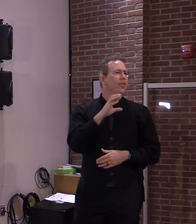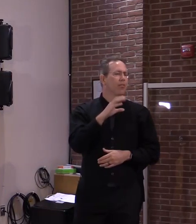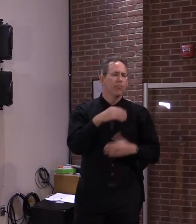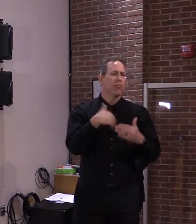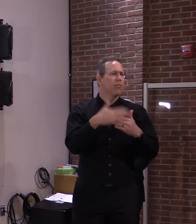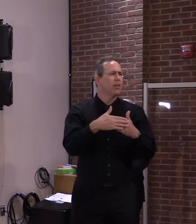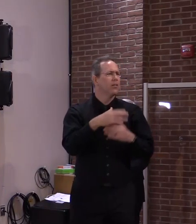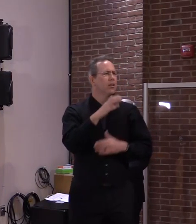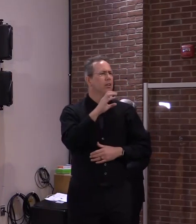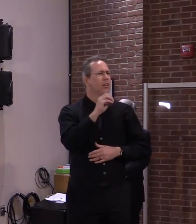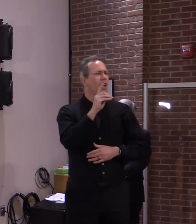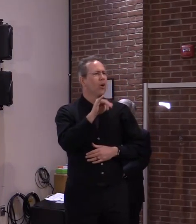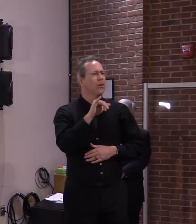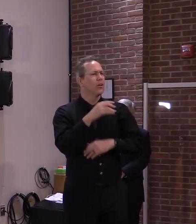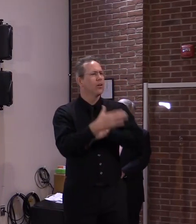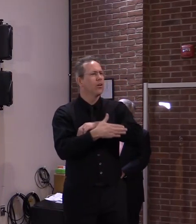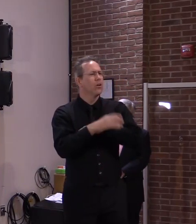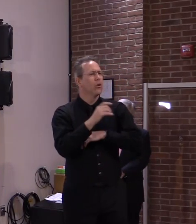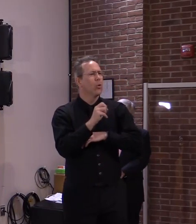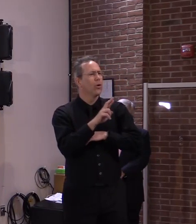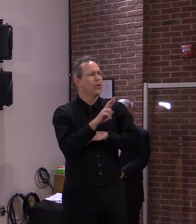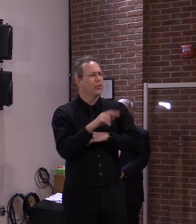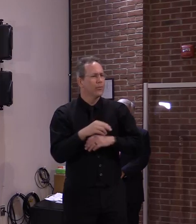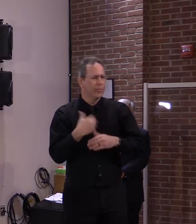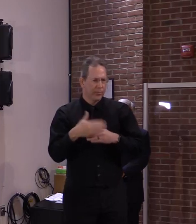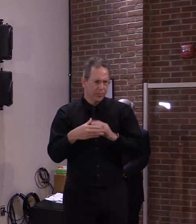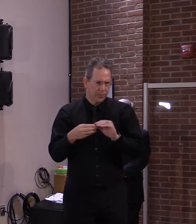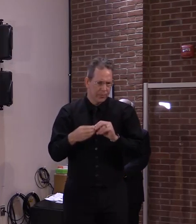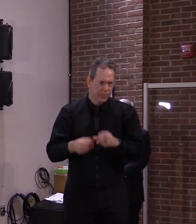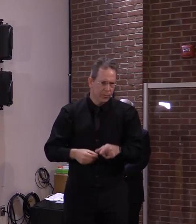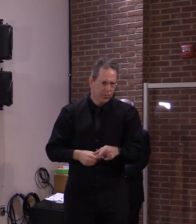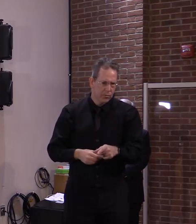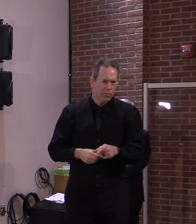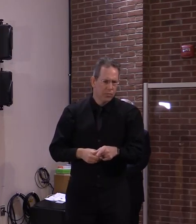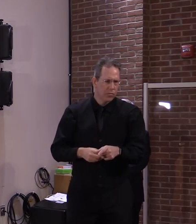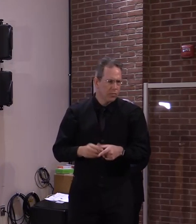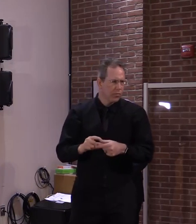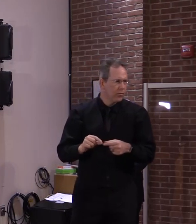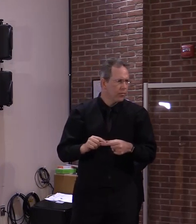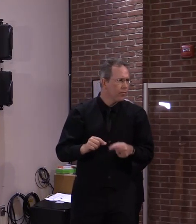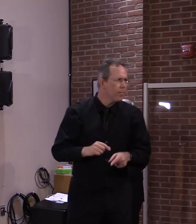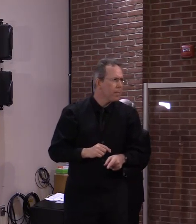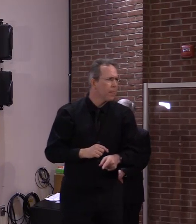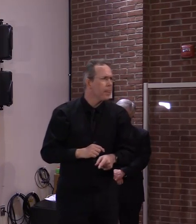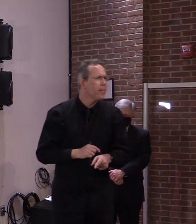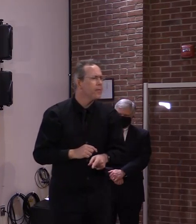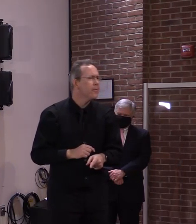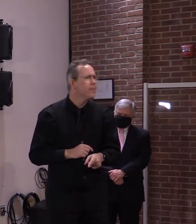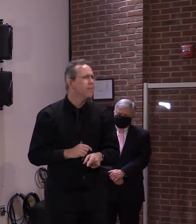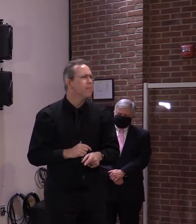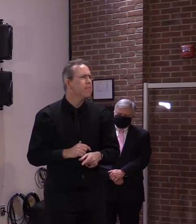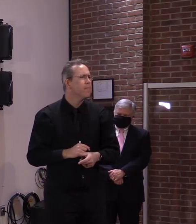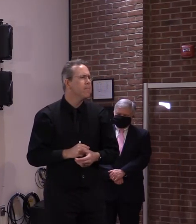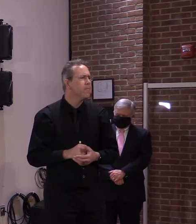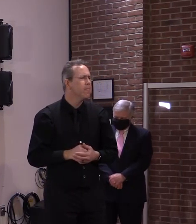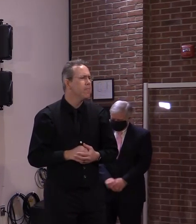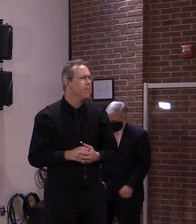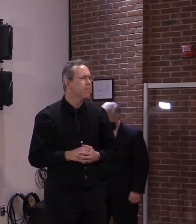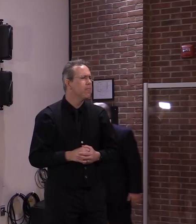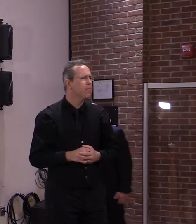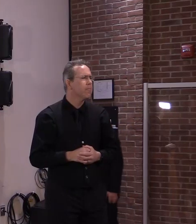Thank you, Rebecca. Good afternoon, Governor. Last week I asked about the validity of the vaccine data. The numbers seem to have